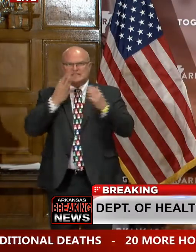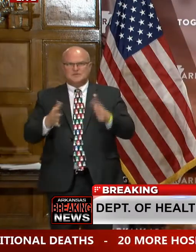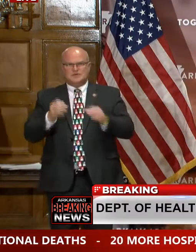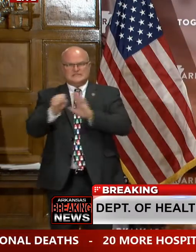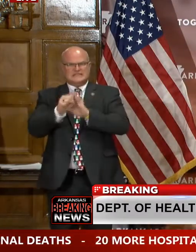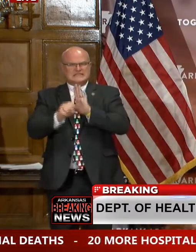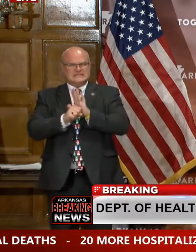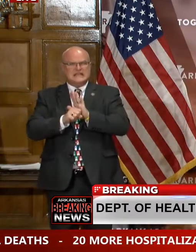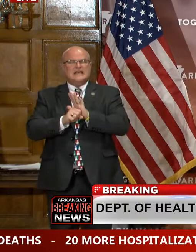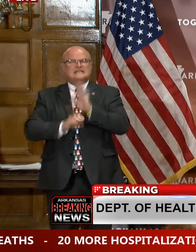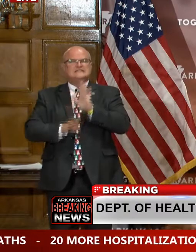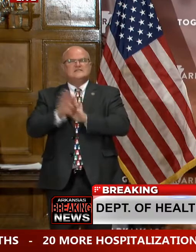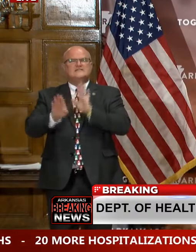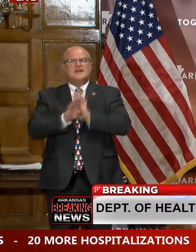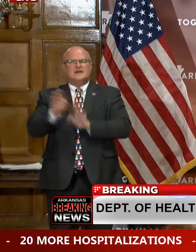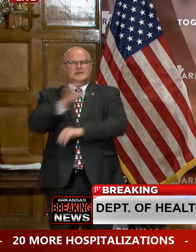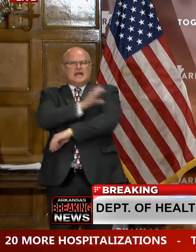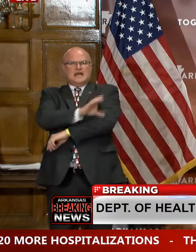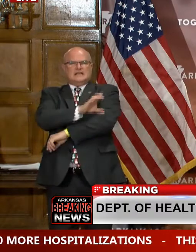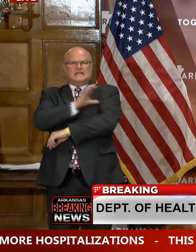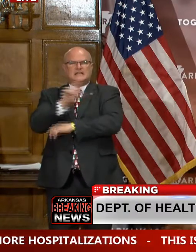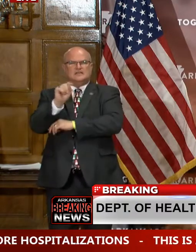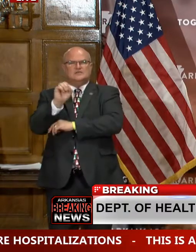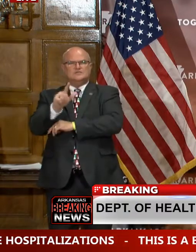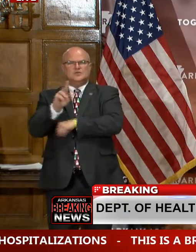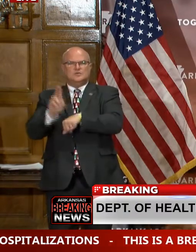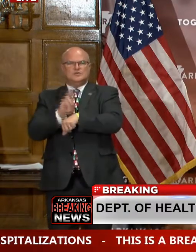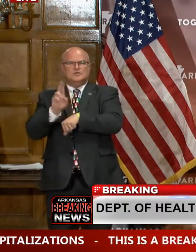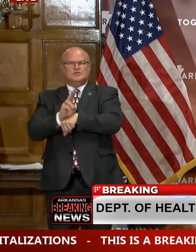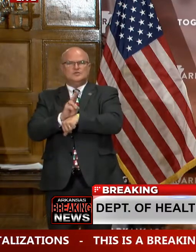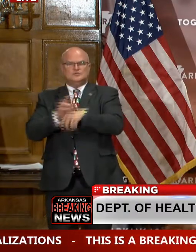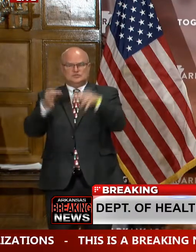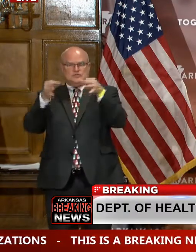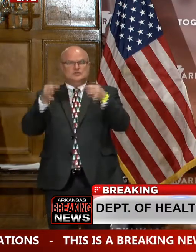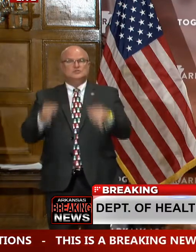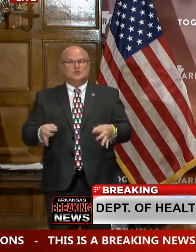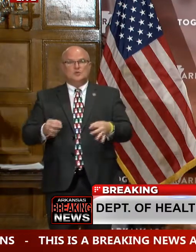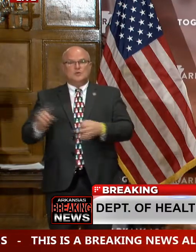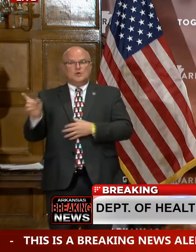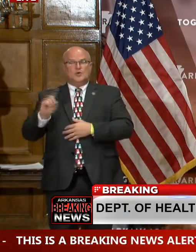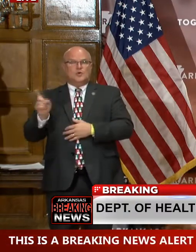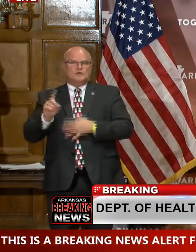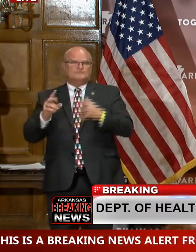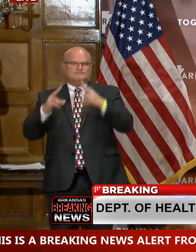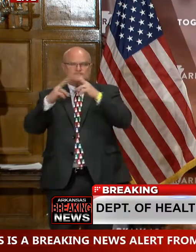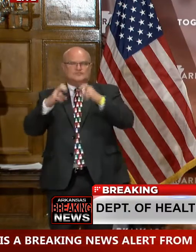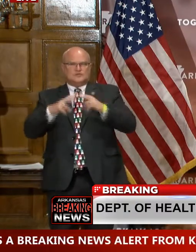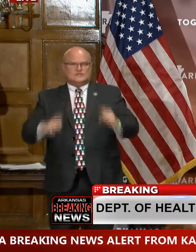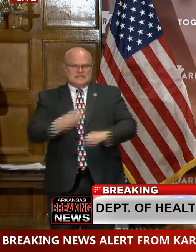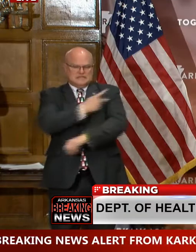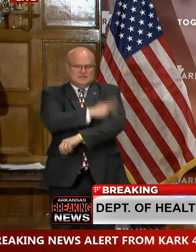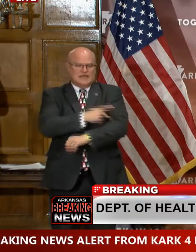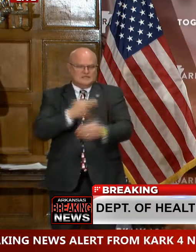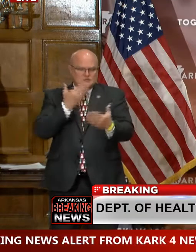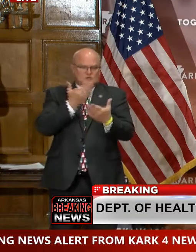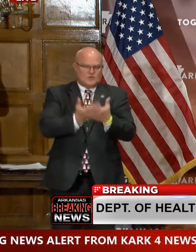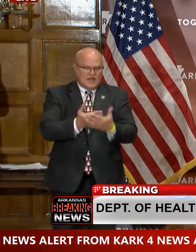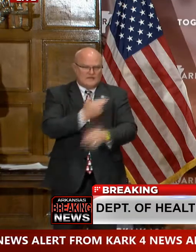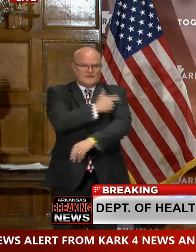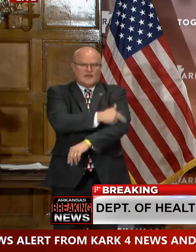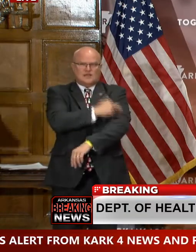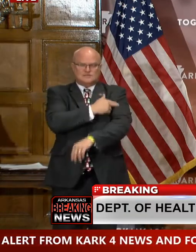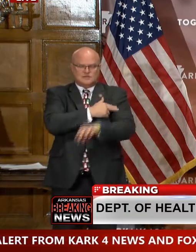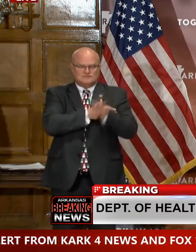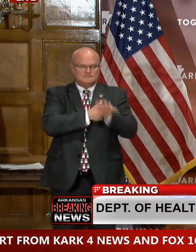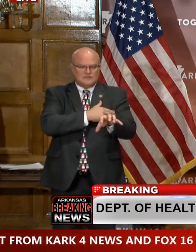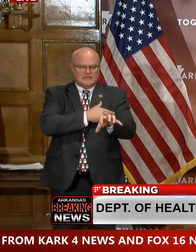terms of developing a clinical tool that would be used to determine where, or to assess patients that arrive at a given